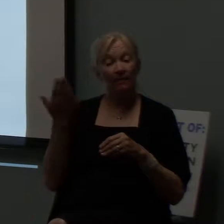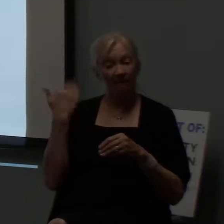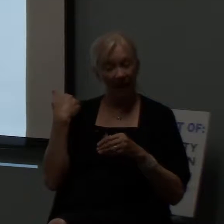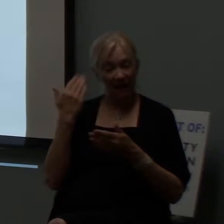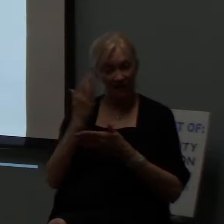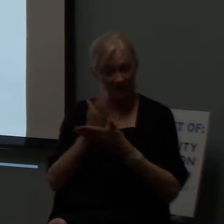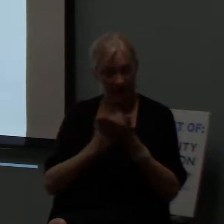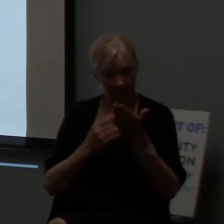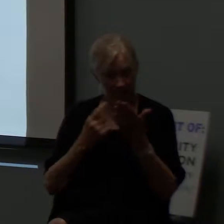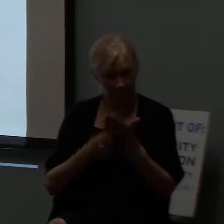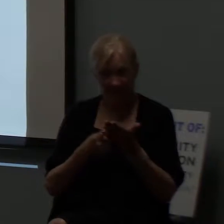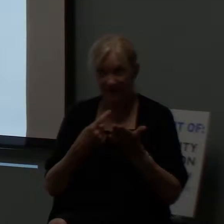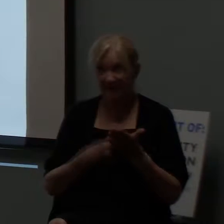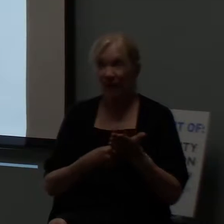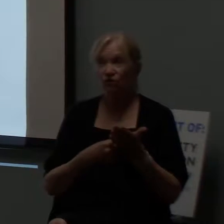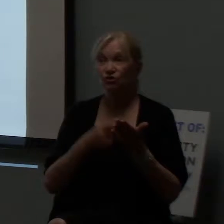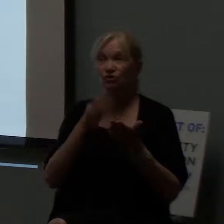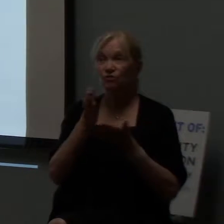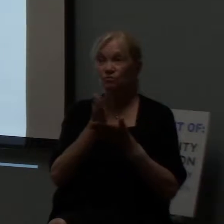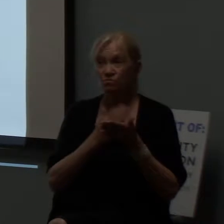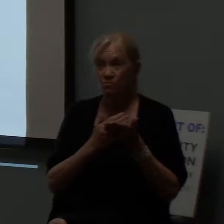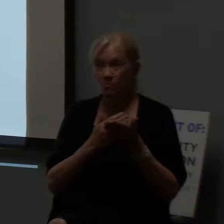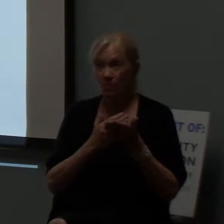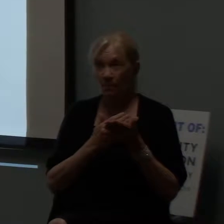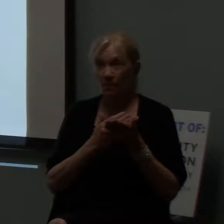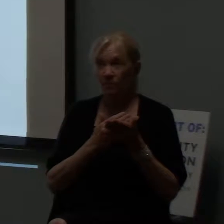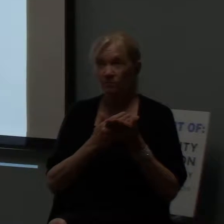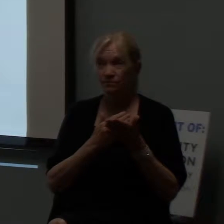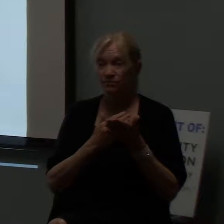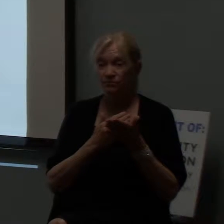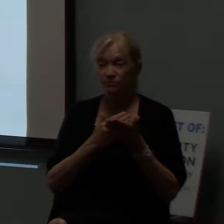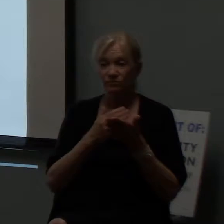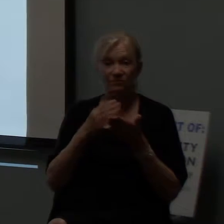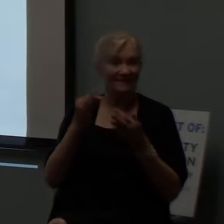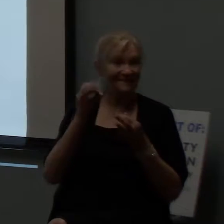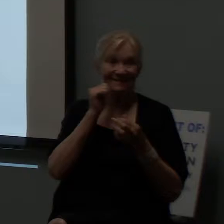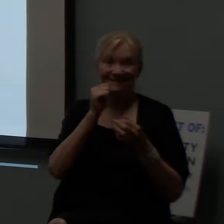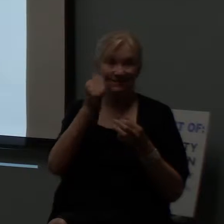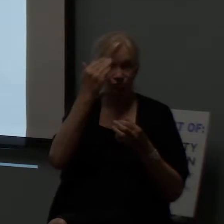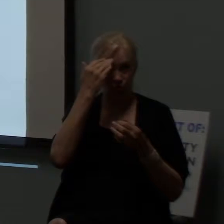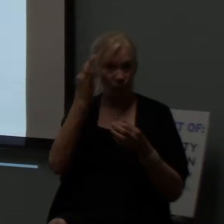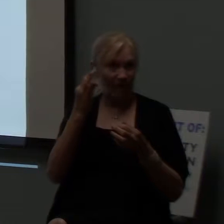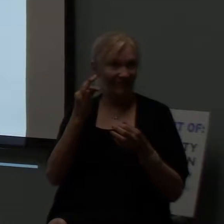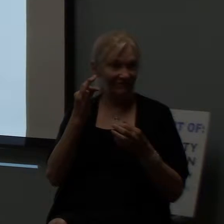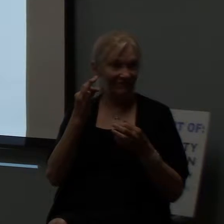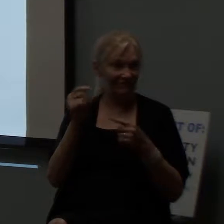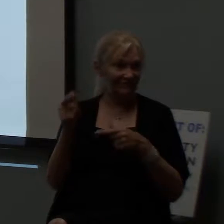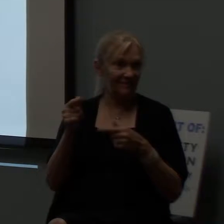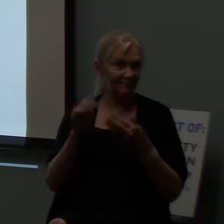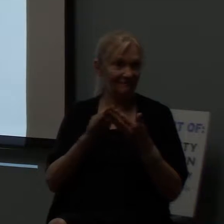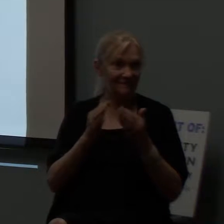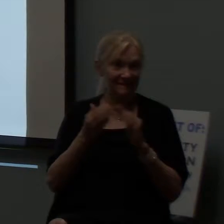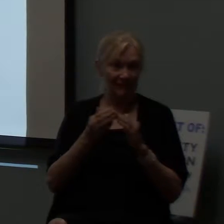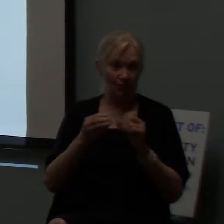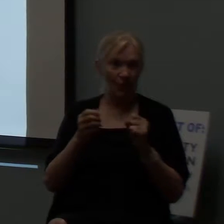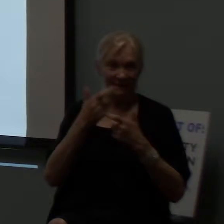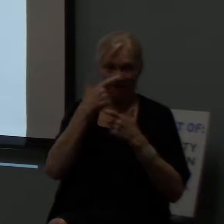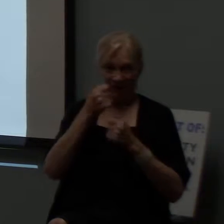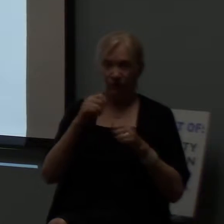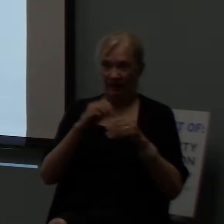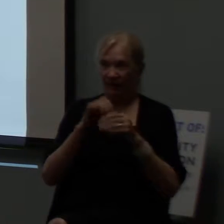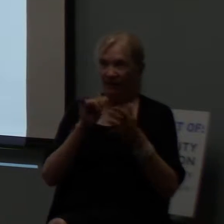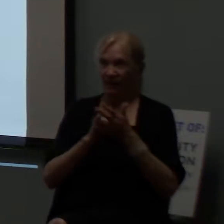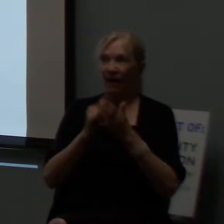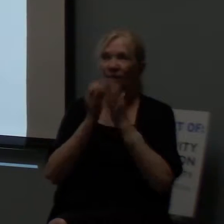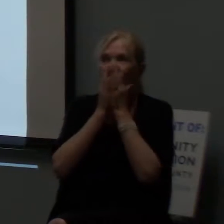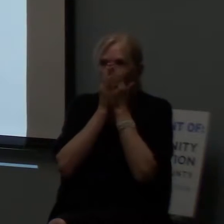that, and part of it is that they didn't know that the community was interested in it, because we hear from both sides. So that's part